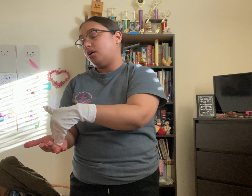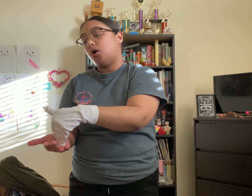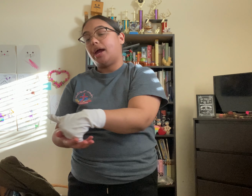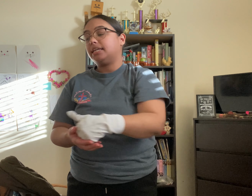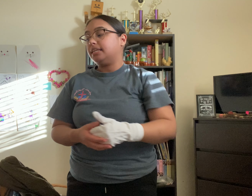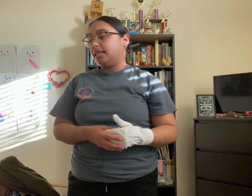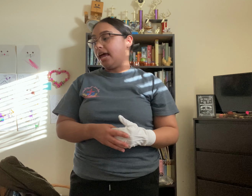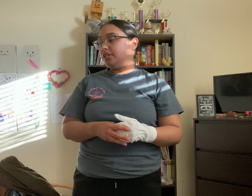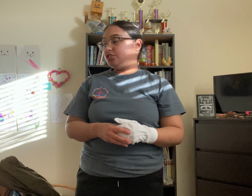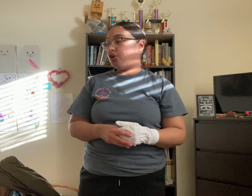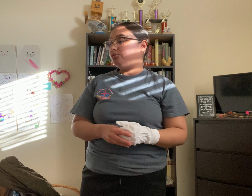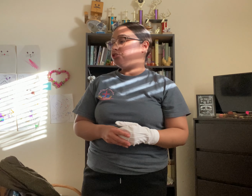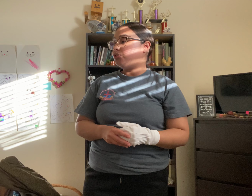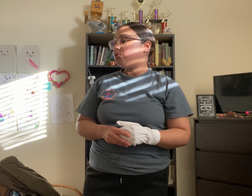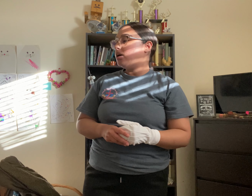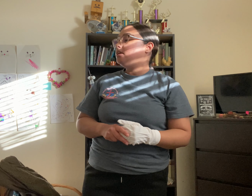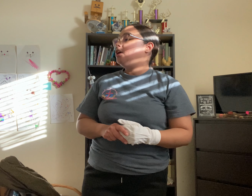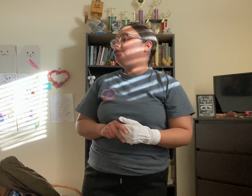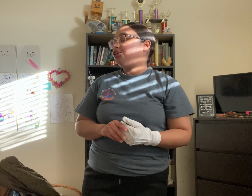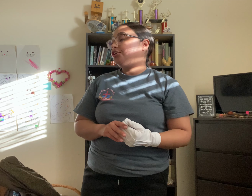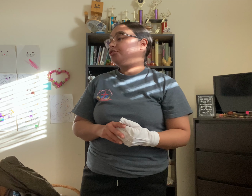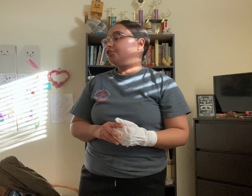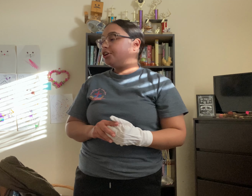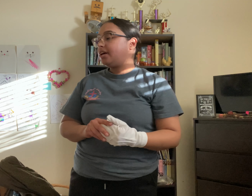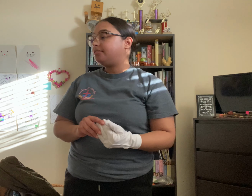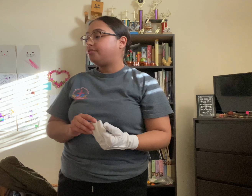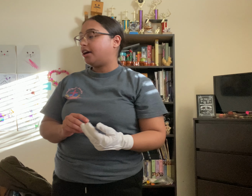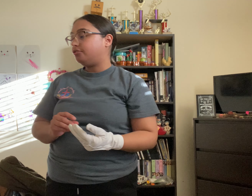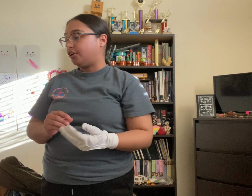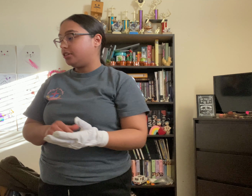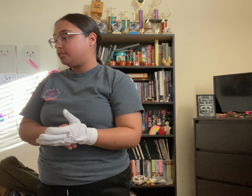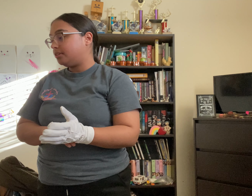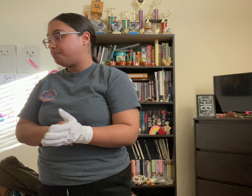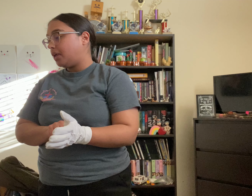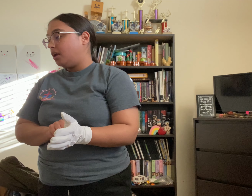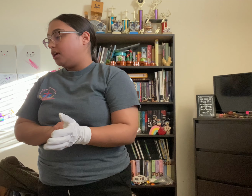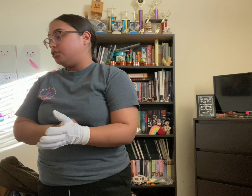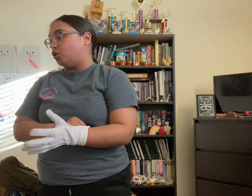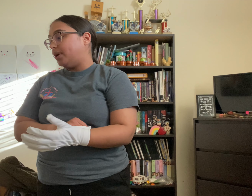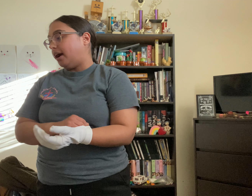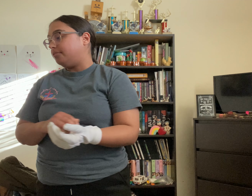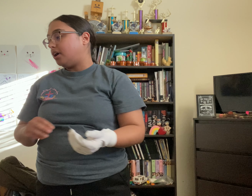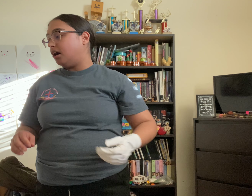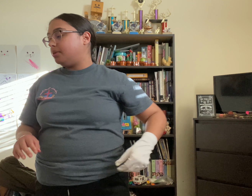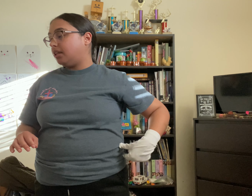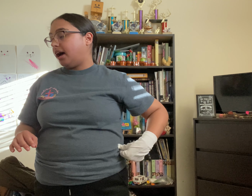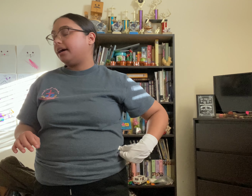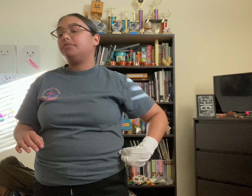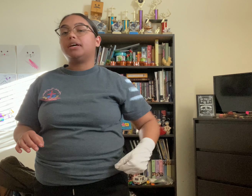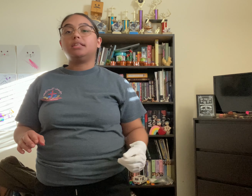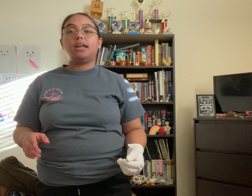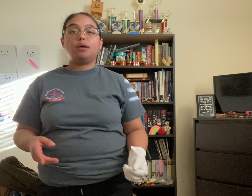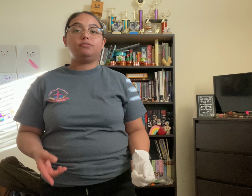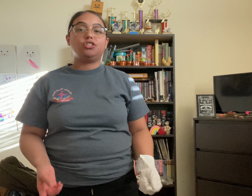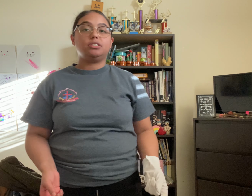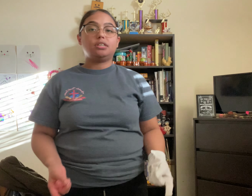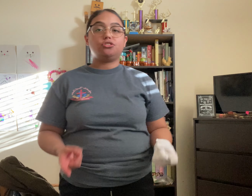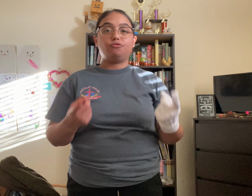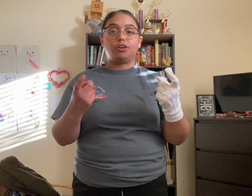right, now let's go to the third and final verse. So we have come alive in the name of Jesus. So for